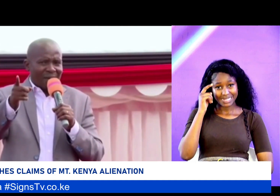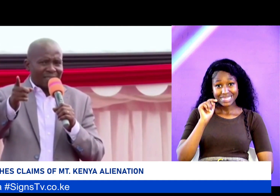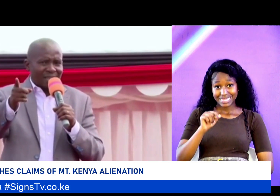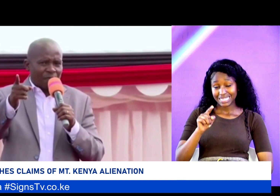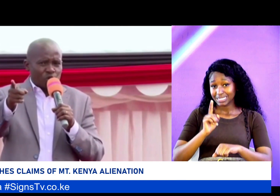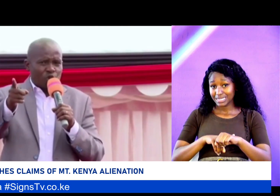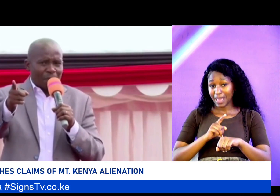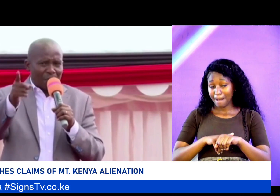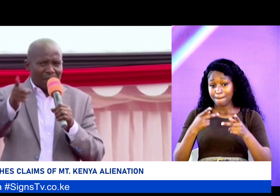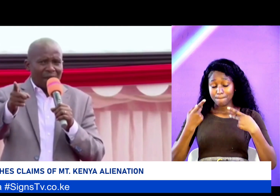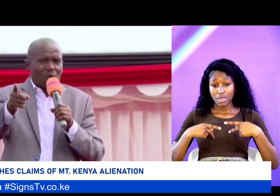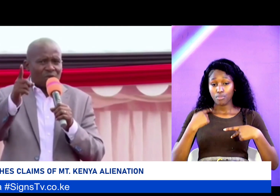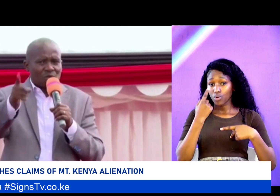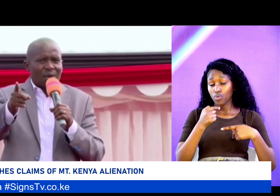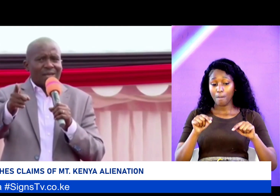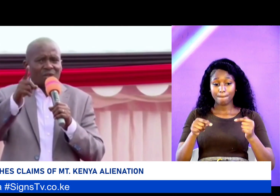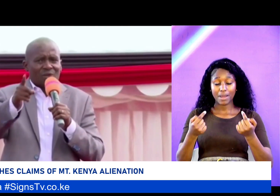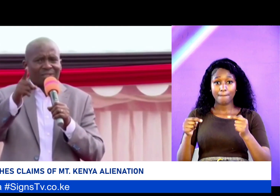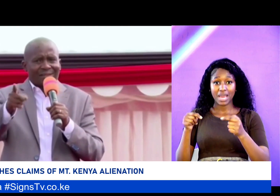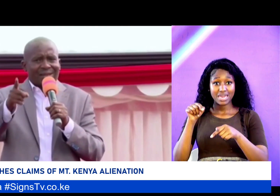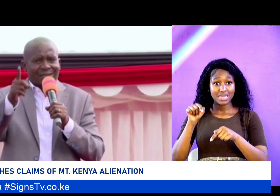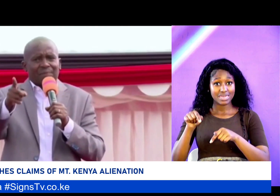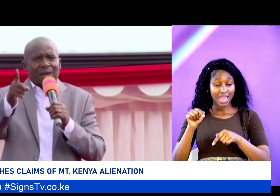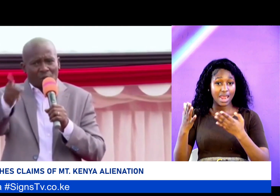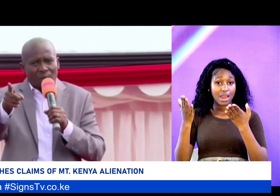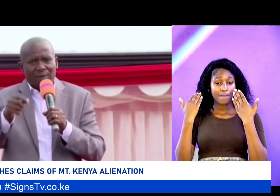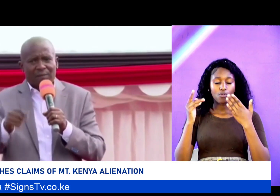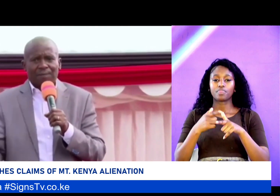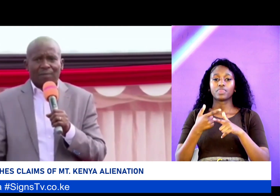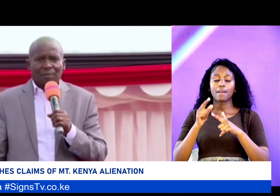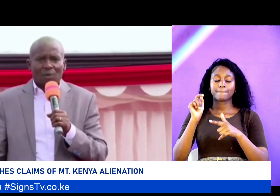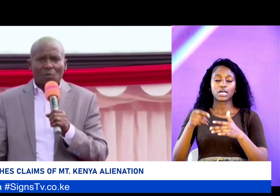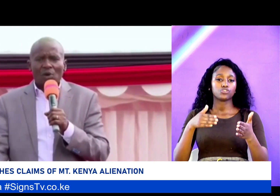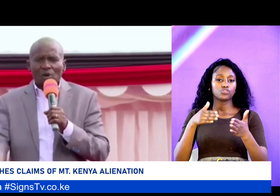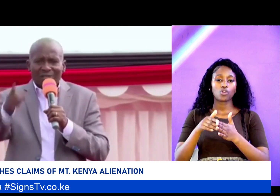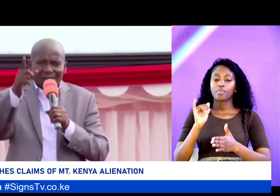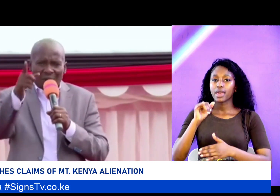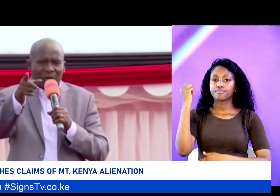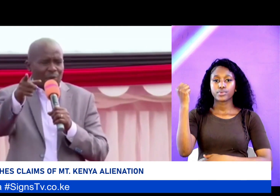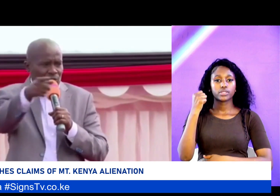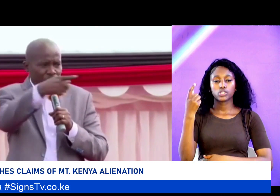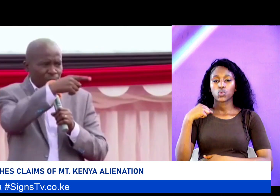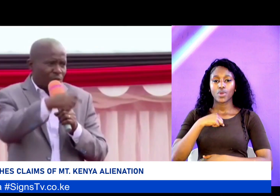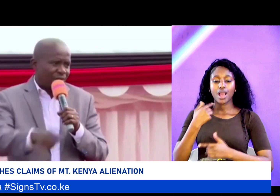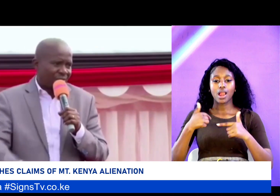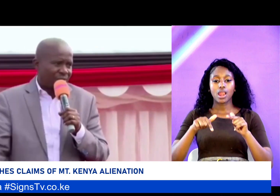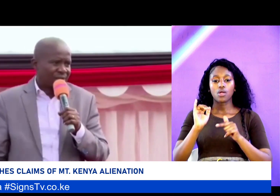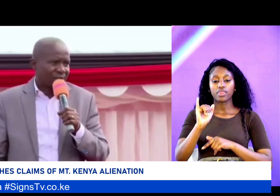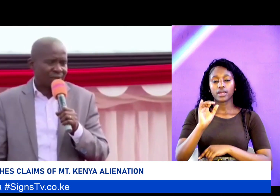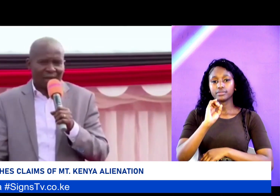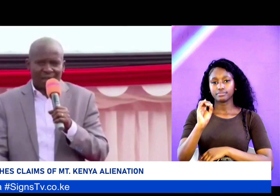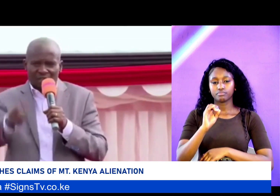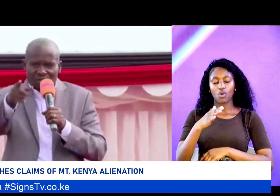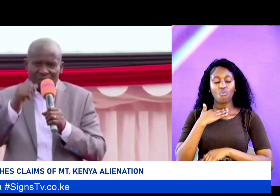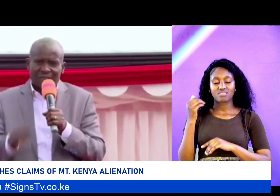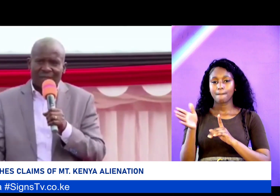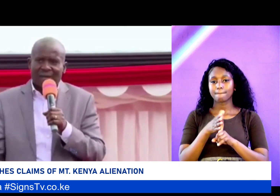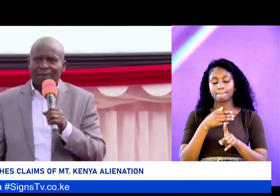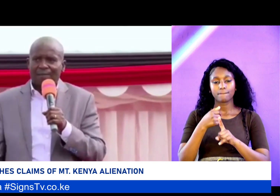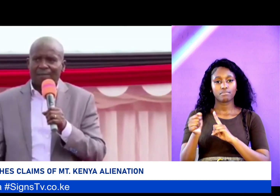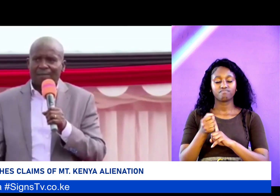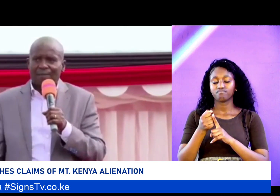wale ambao wameleta fujo hapa Meru wajue hiyo siasa lazima ikome. We will not allow anybody to import violence